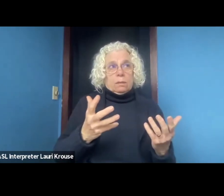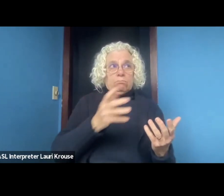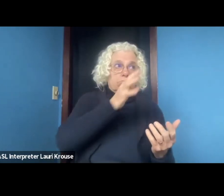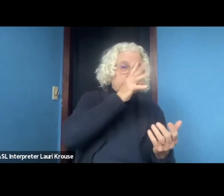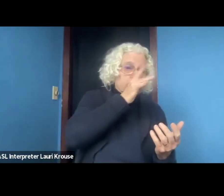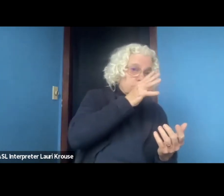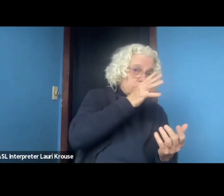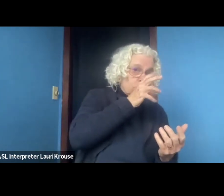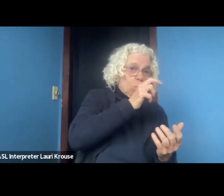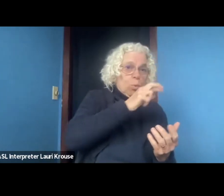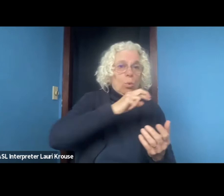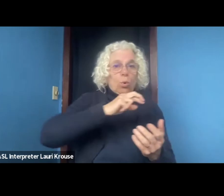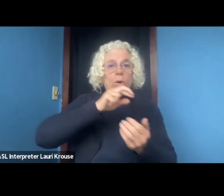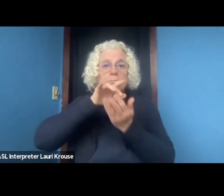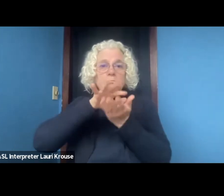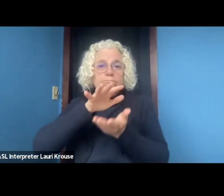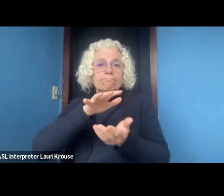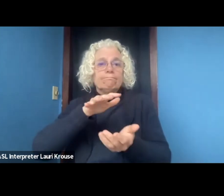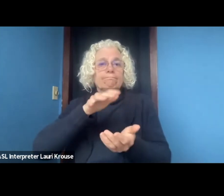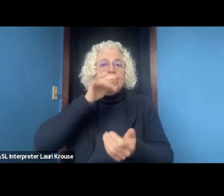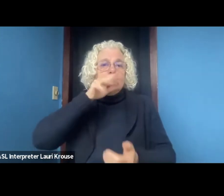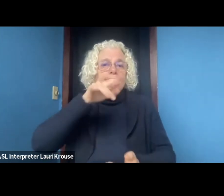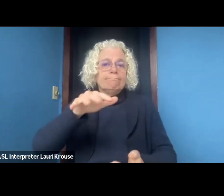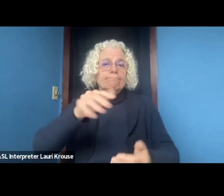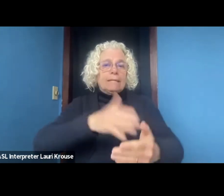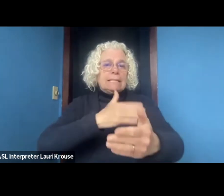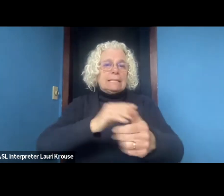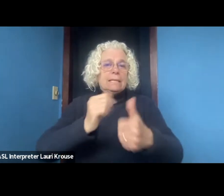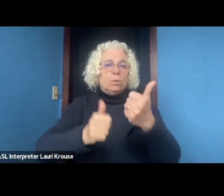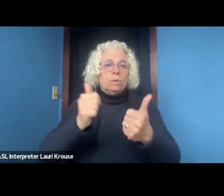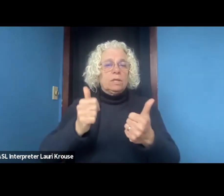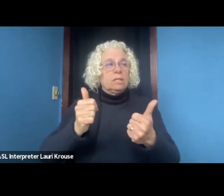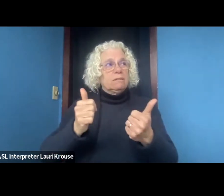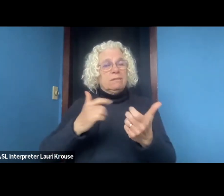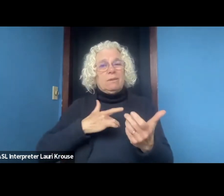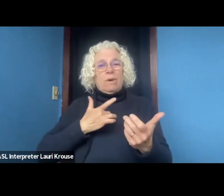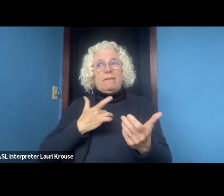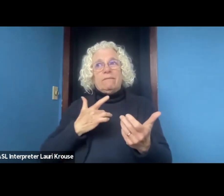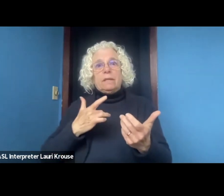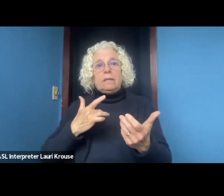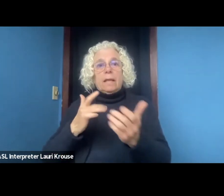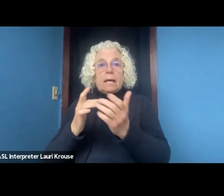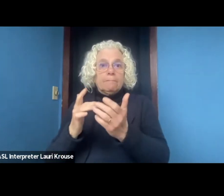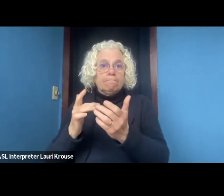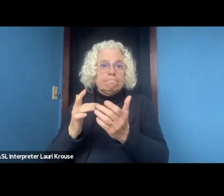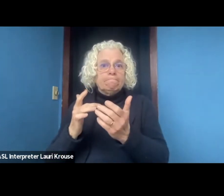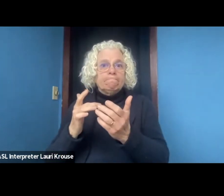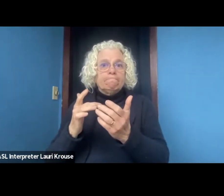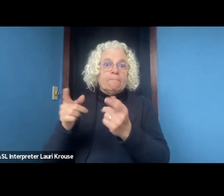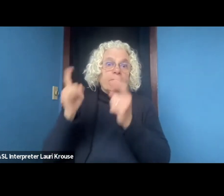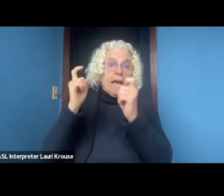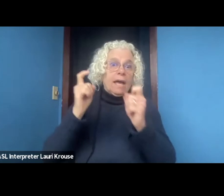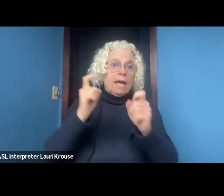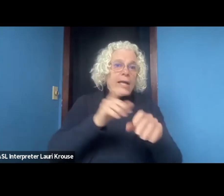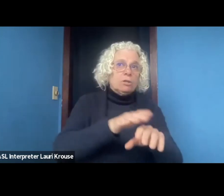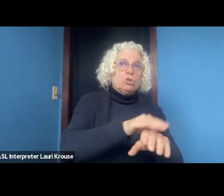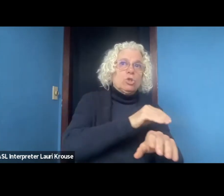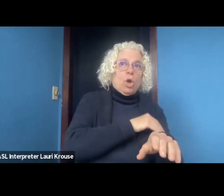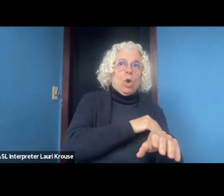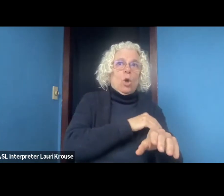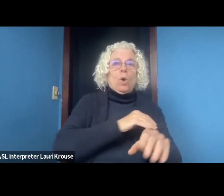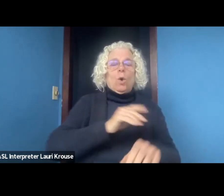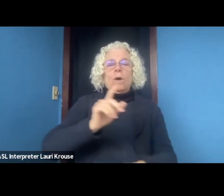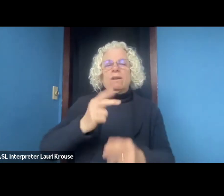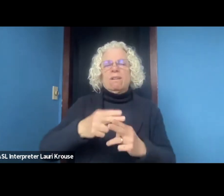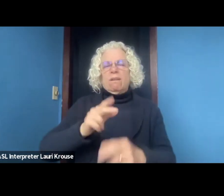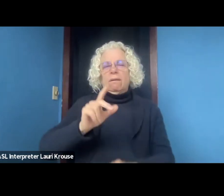But like, do we want it upbeat? Do we want it kind of medium? Do you want it slower? And that's for those,